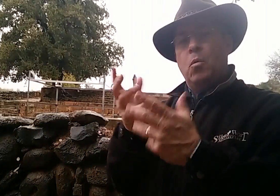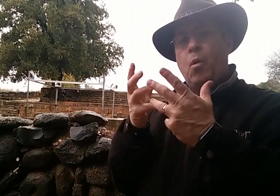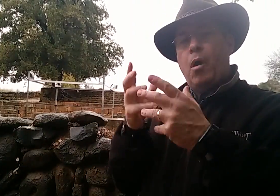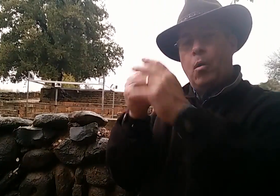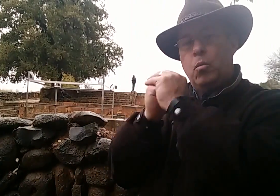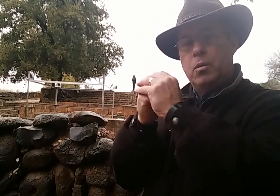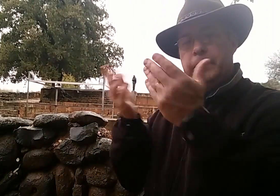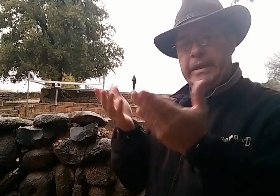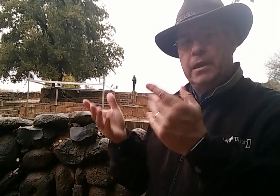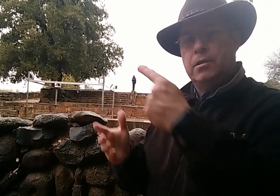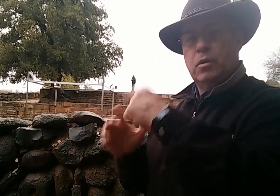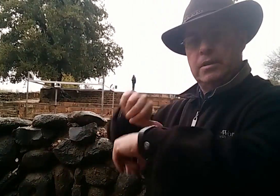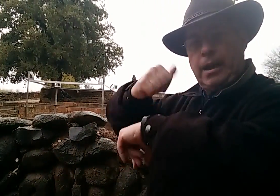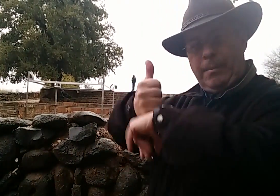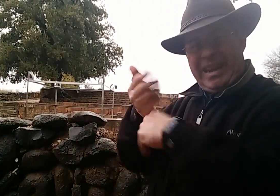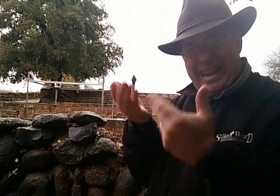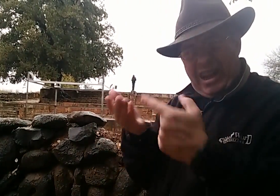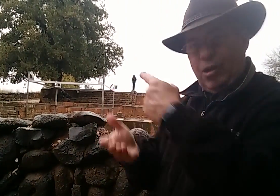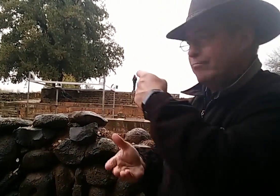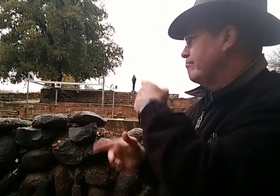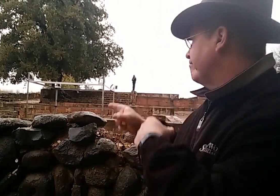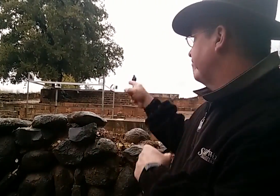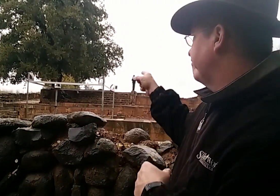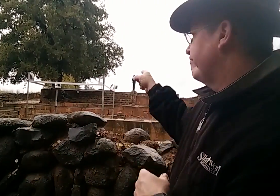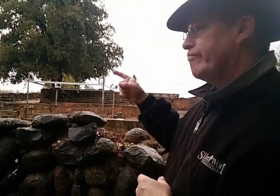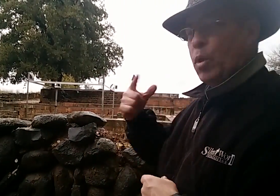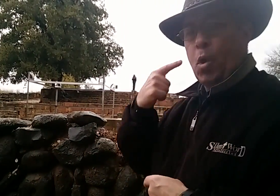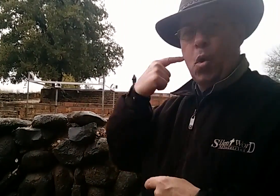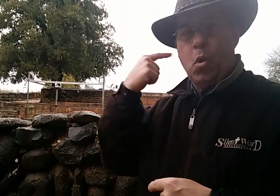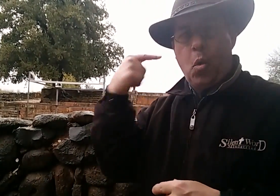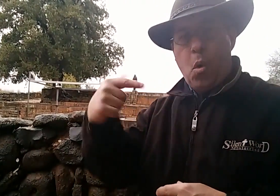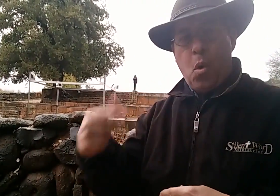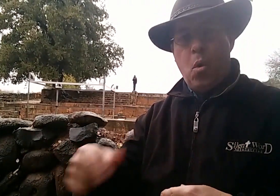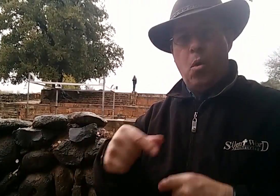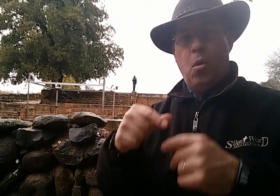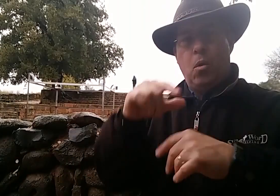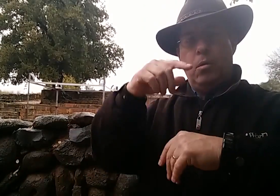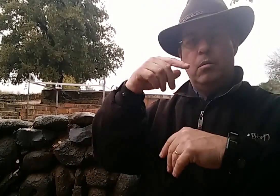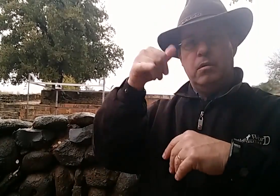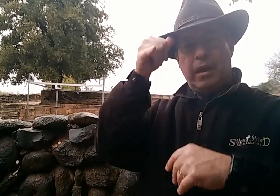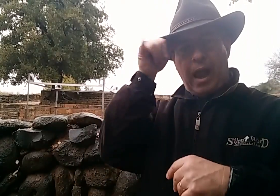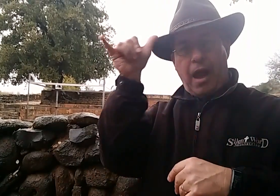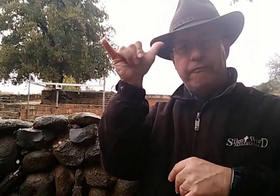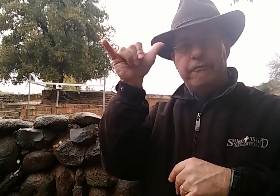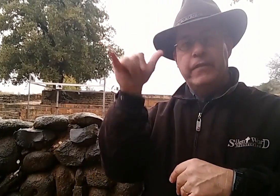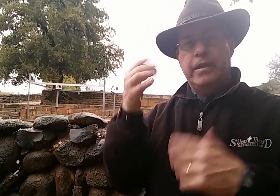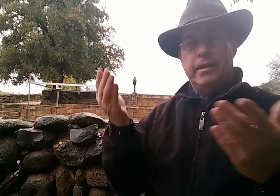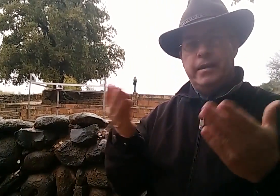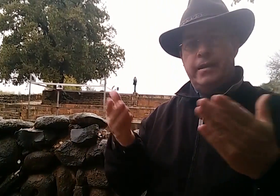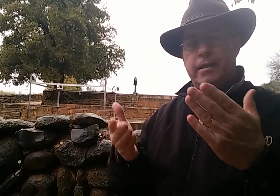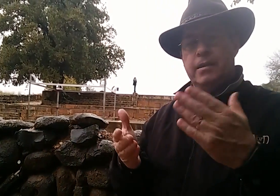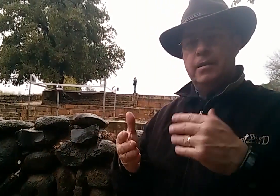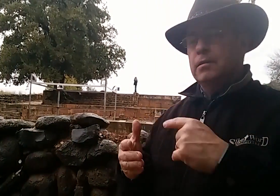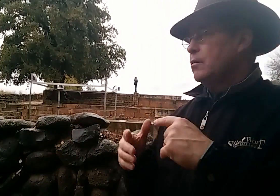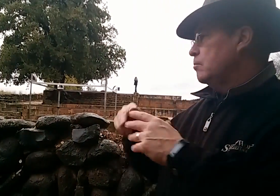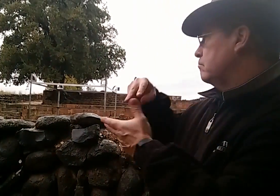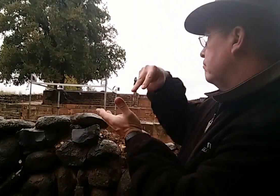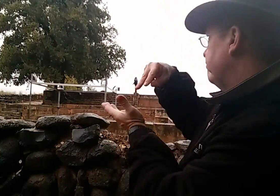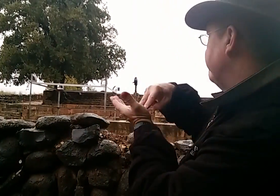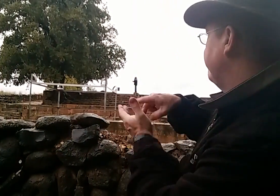the division remained. This is the location where the gold calf was set up, behind